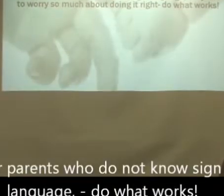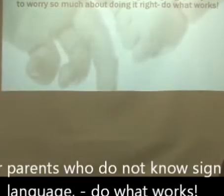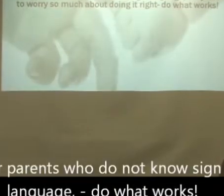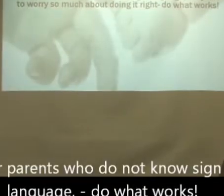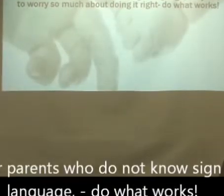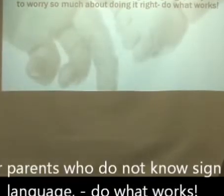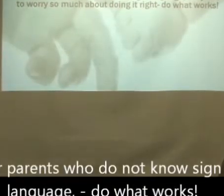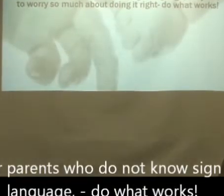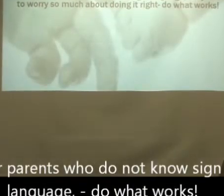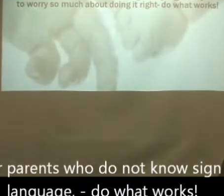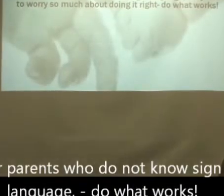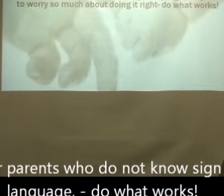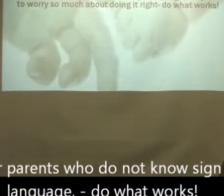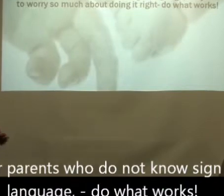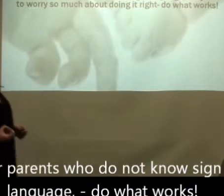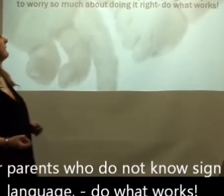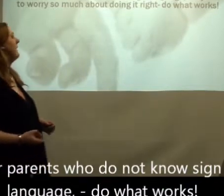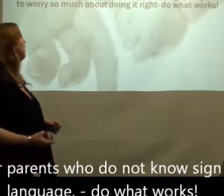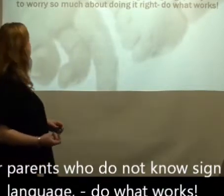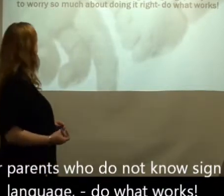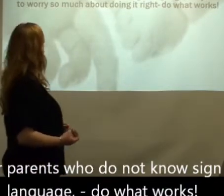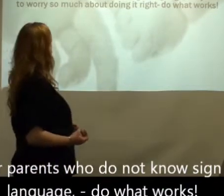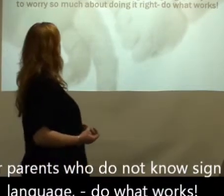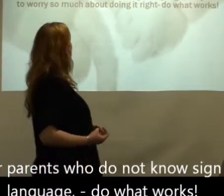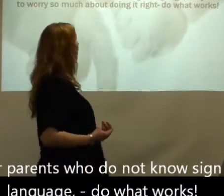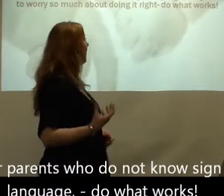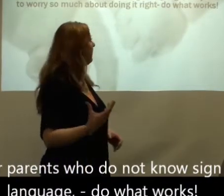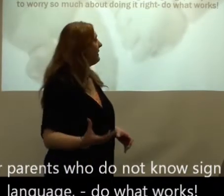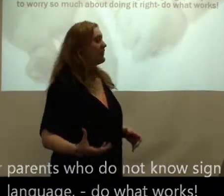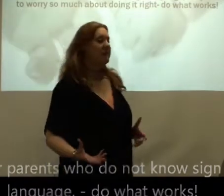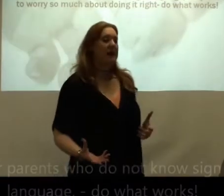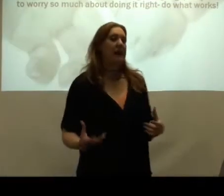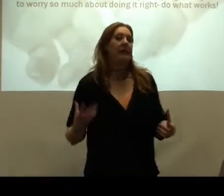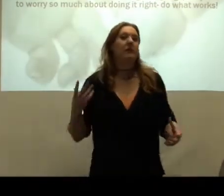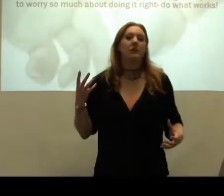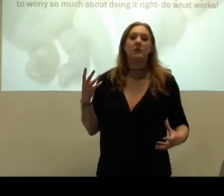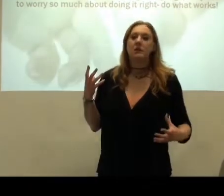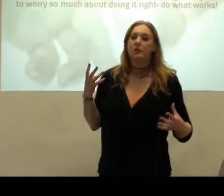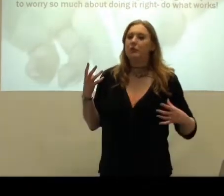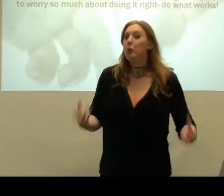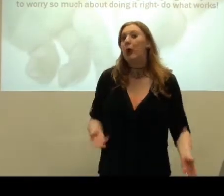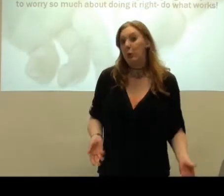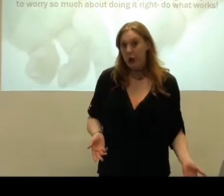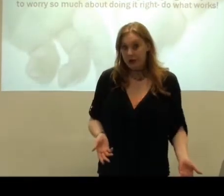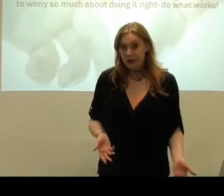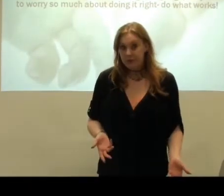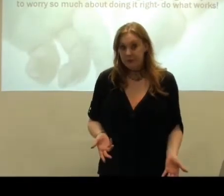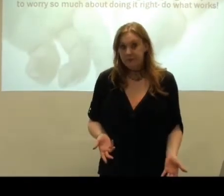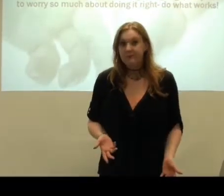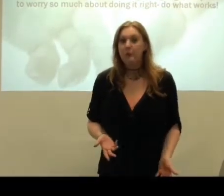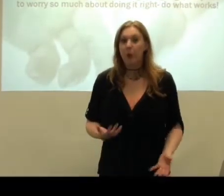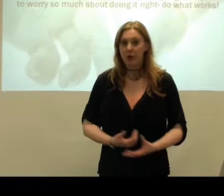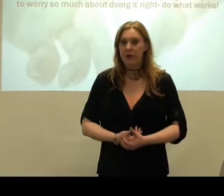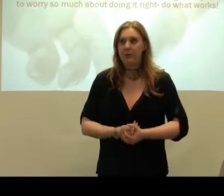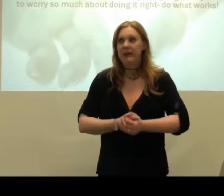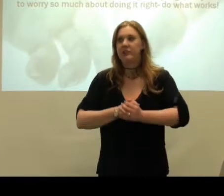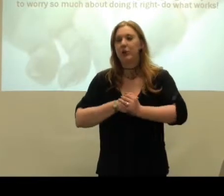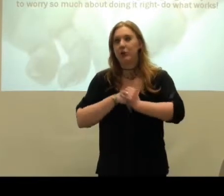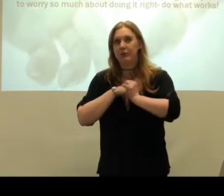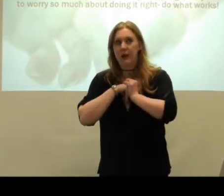For parents who don't know sign language, I say do what works, more than being so afraid